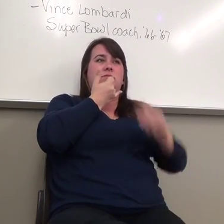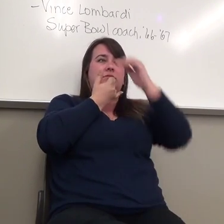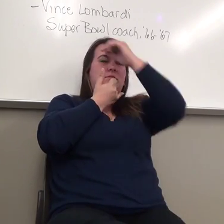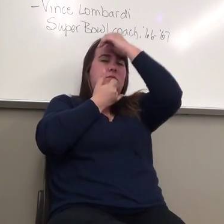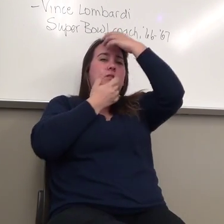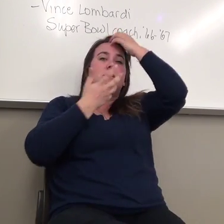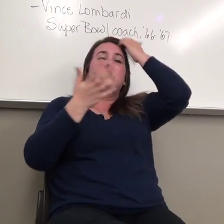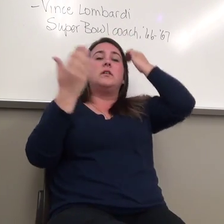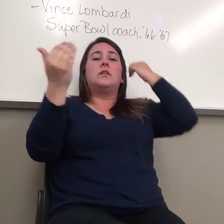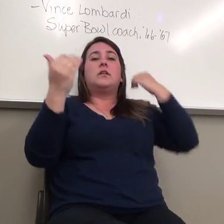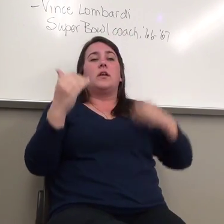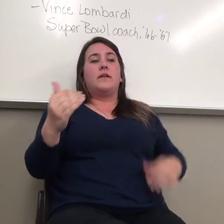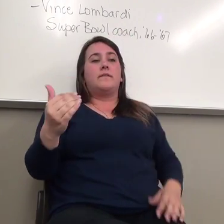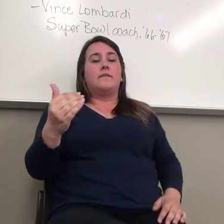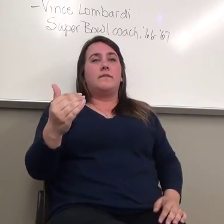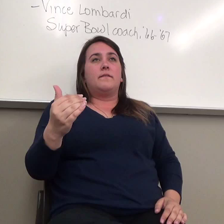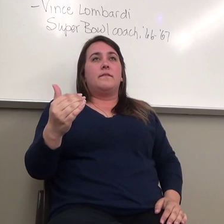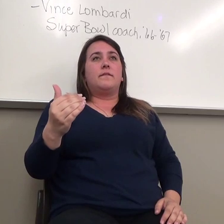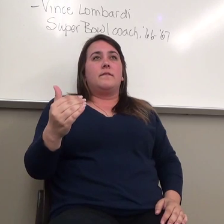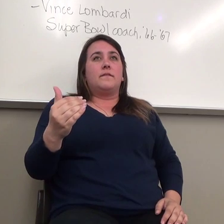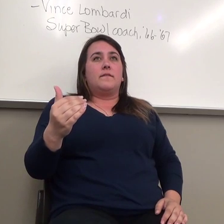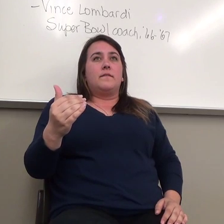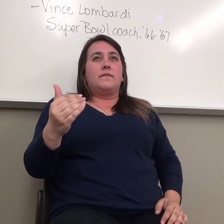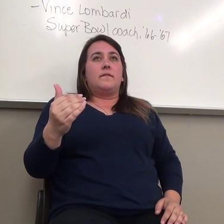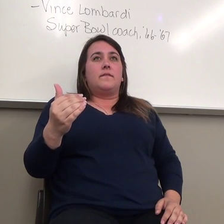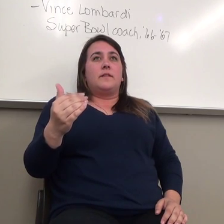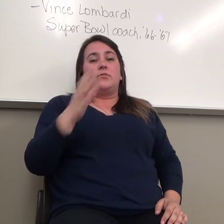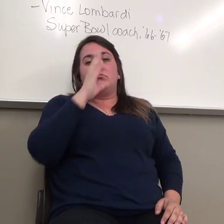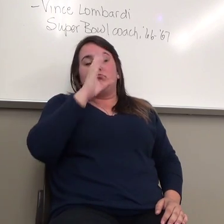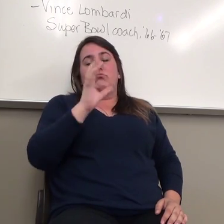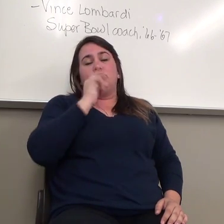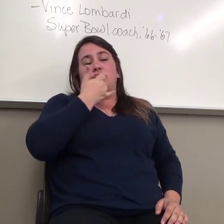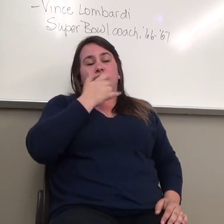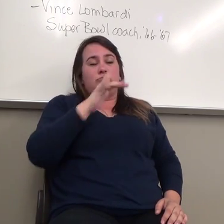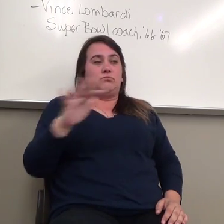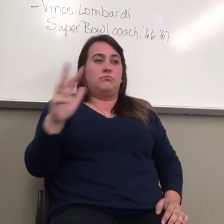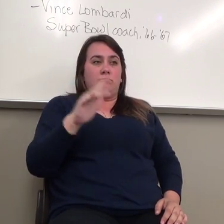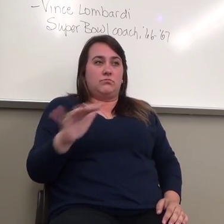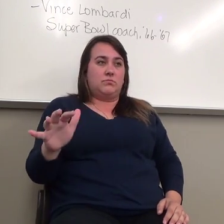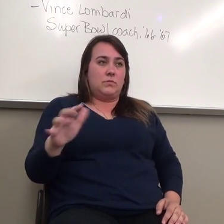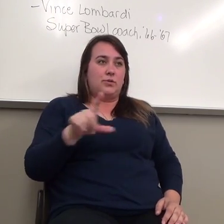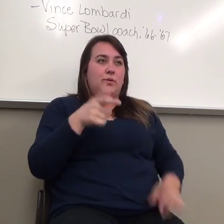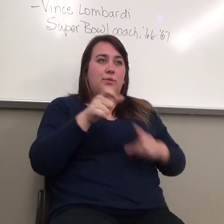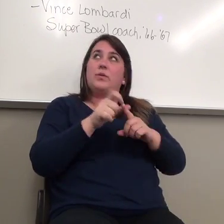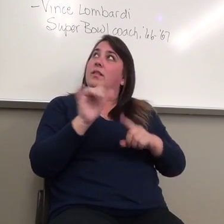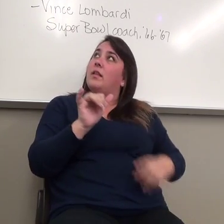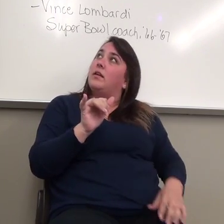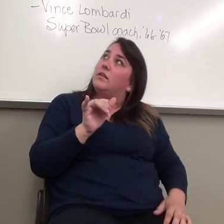have the flat-out misspelled words, which are ones like this.